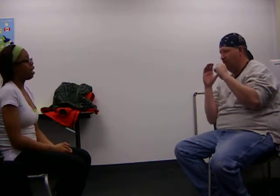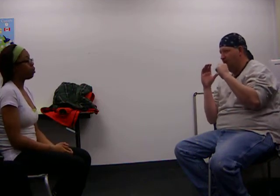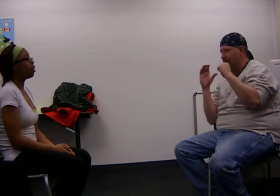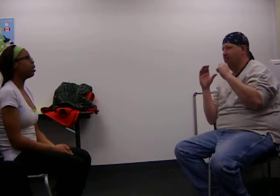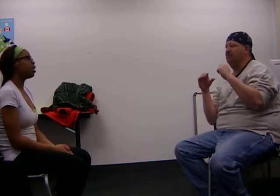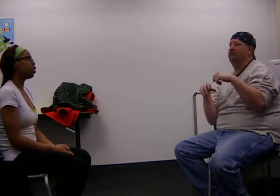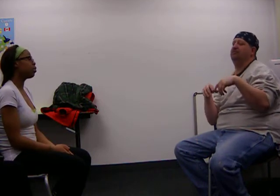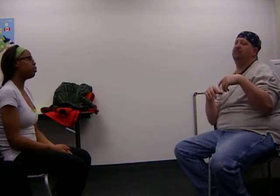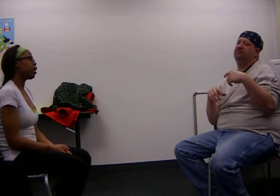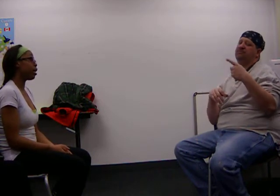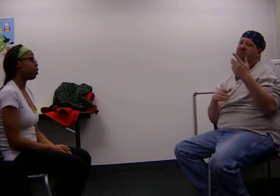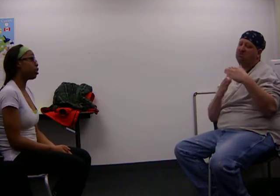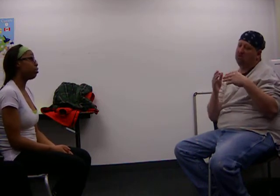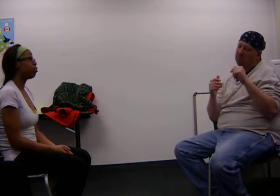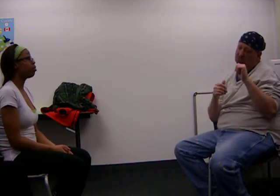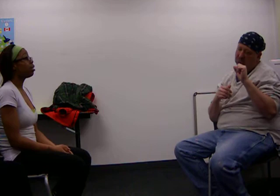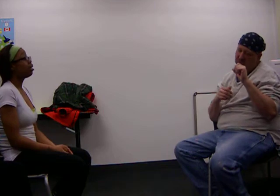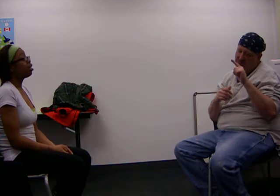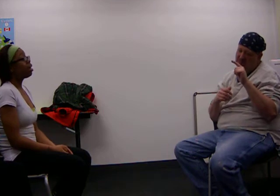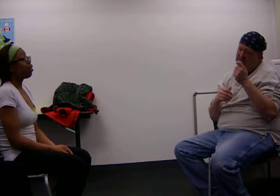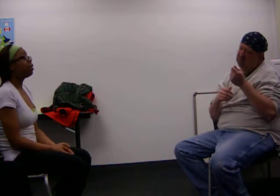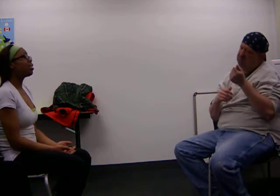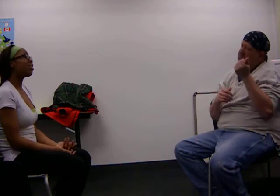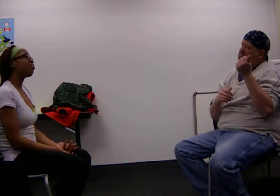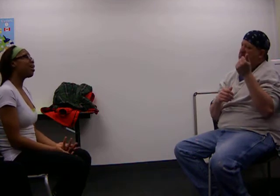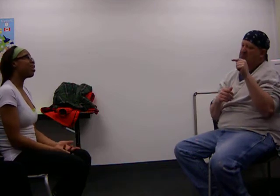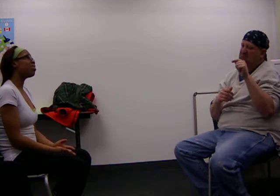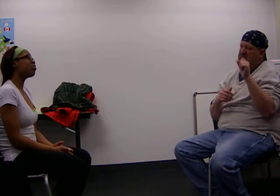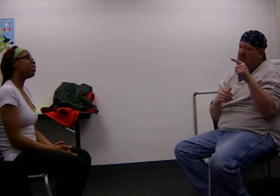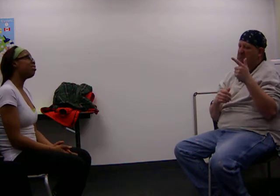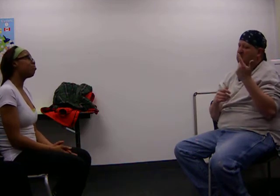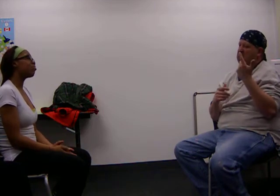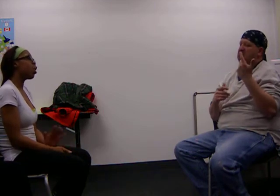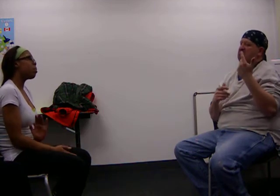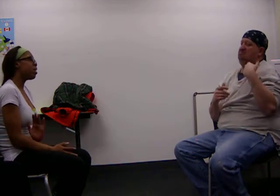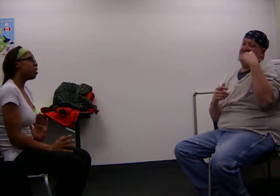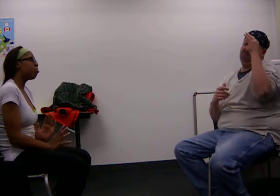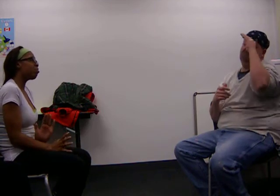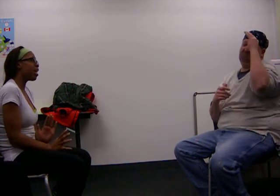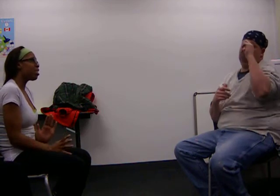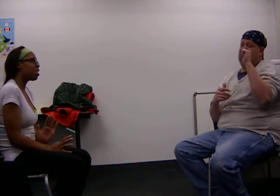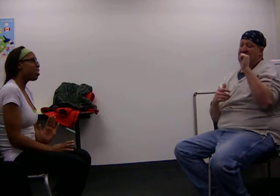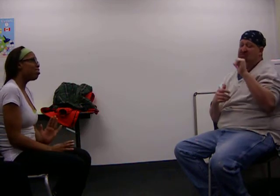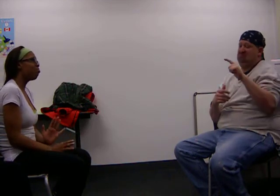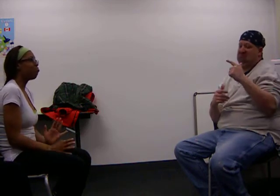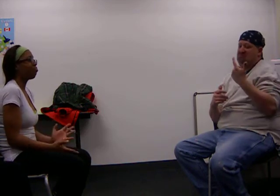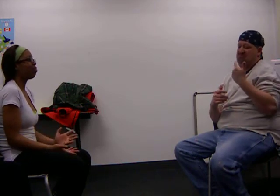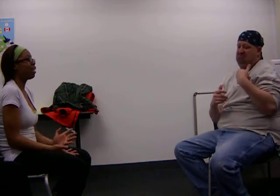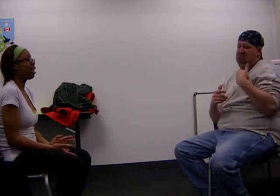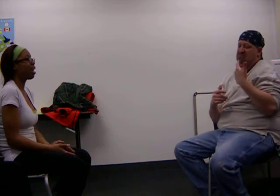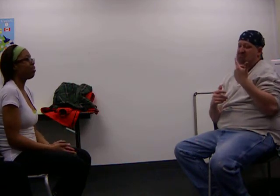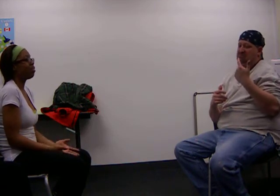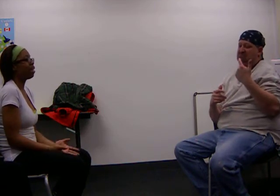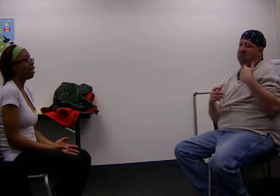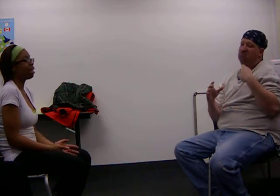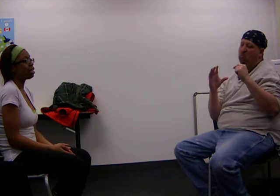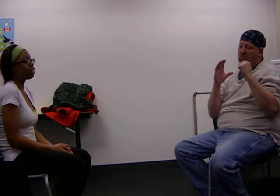and we did telecommunication, and we did some we omitted ASL. We didn't have any ASL